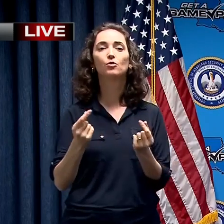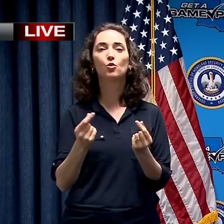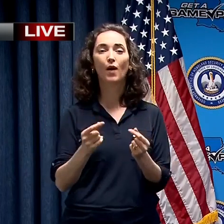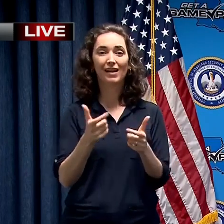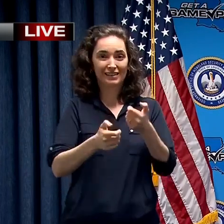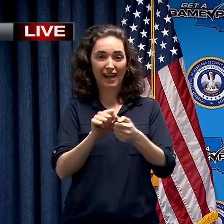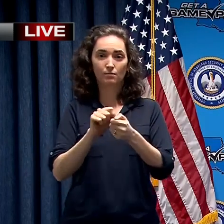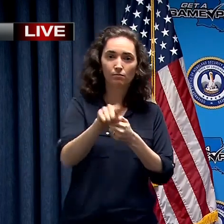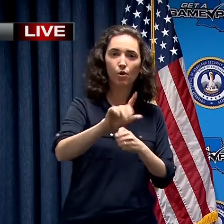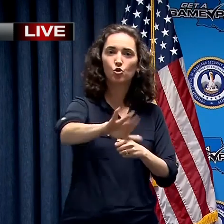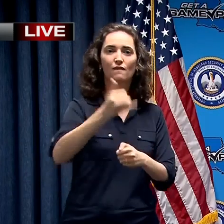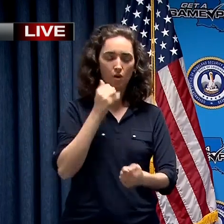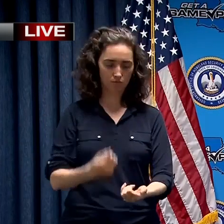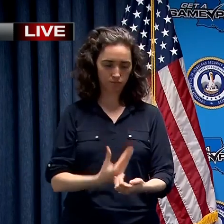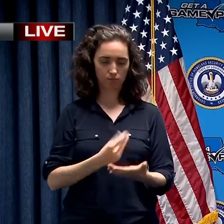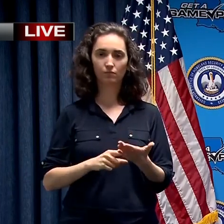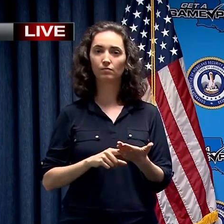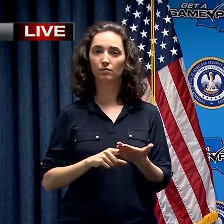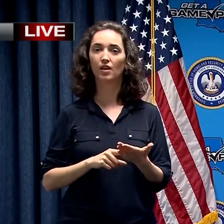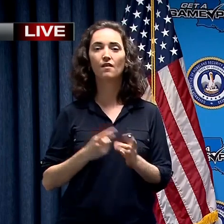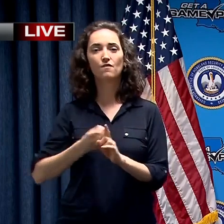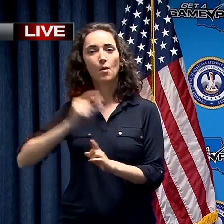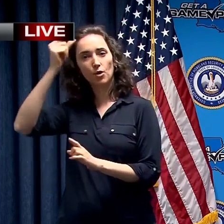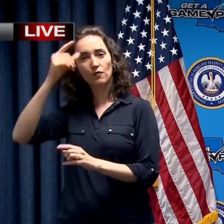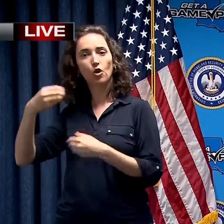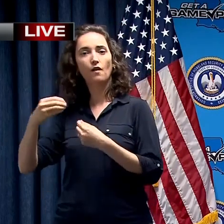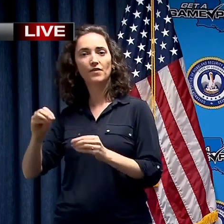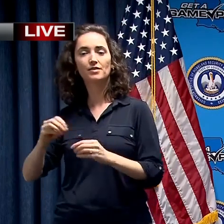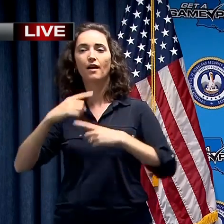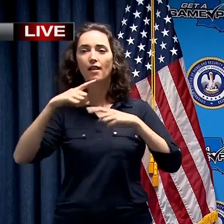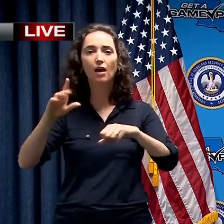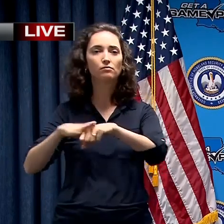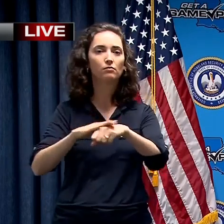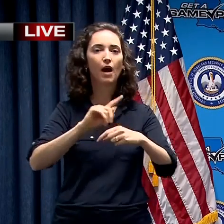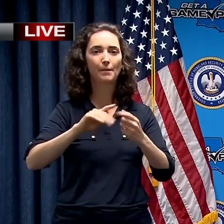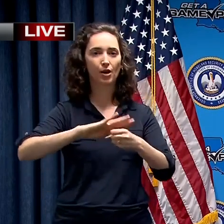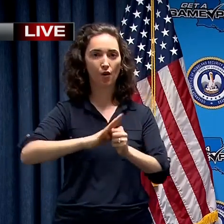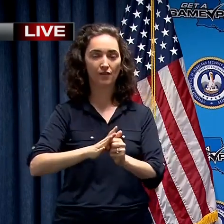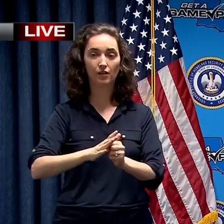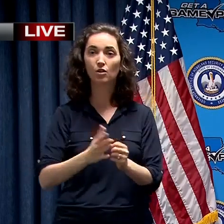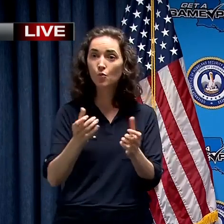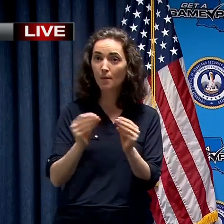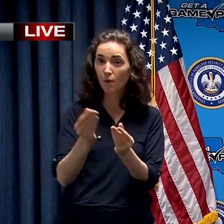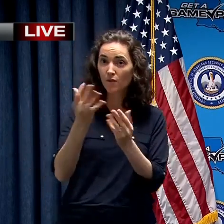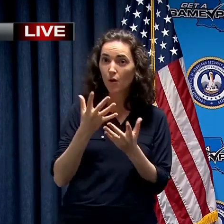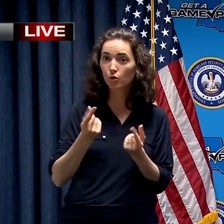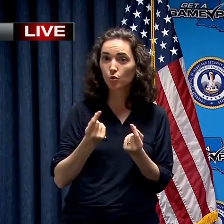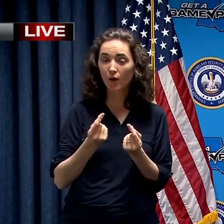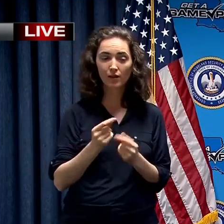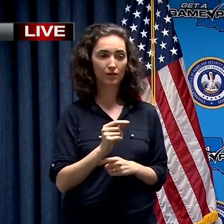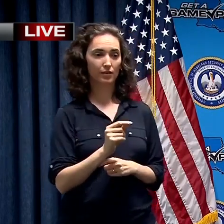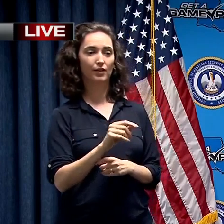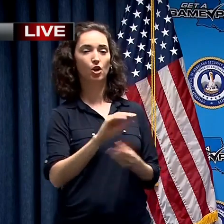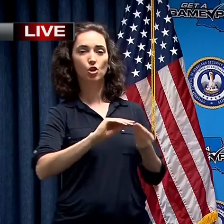office. To sign up, if you want more of this information, please text LA COVID